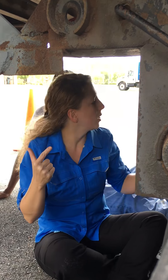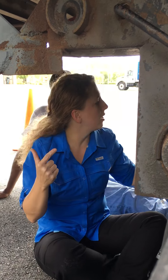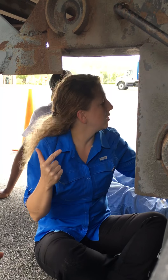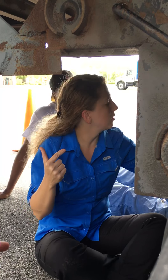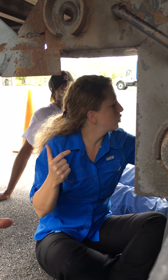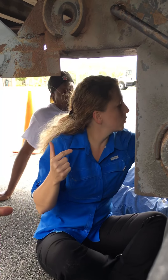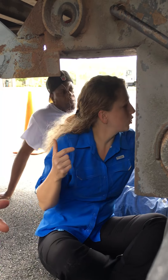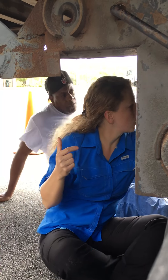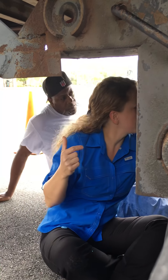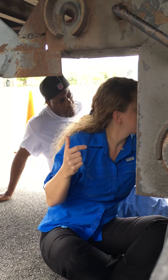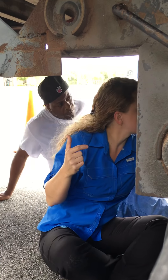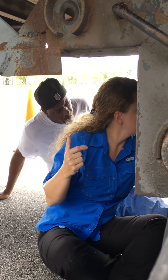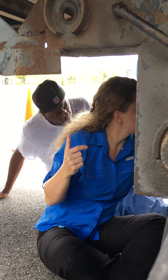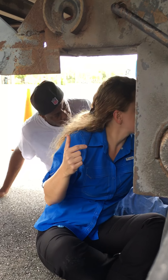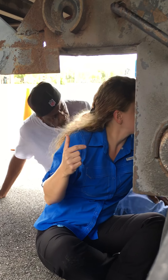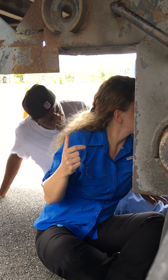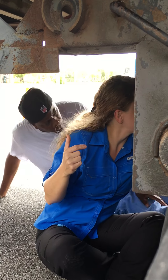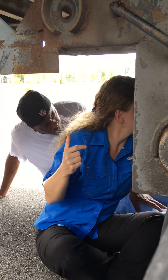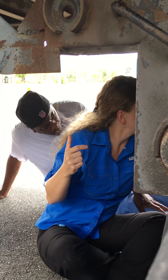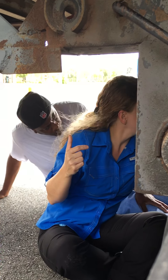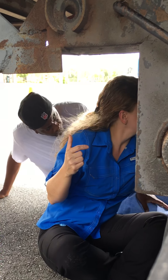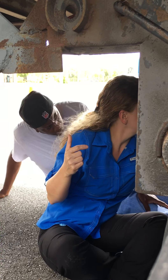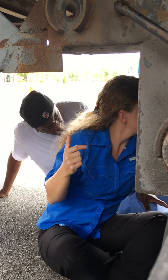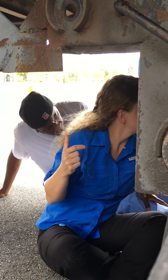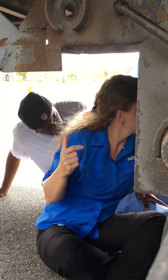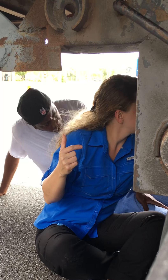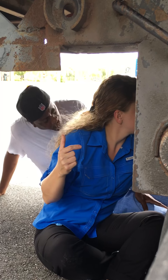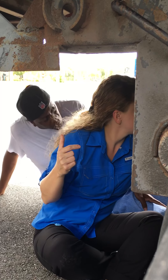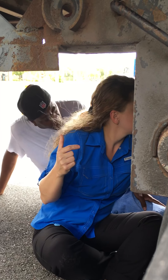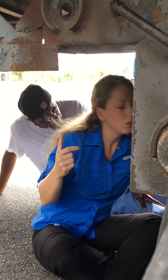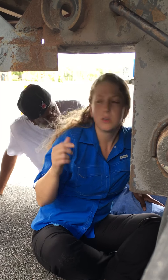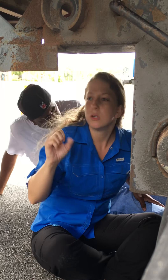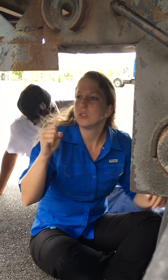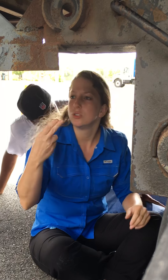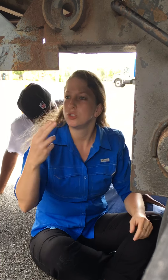And you called this what? This particular joint here? That's a shock. Shot. Shock.